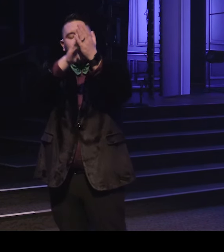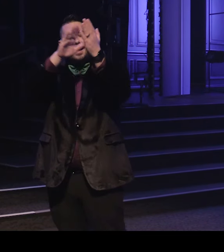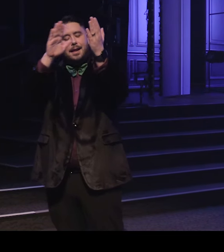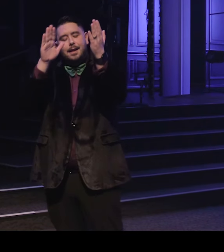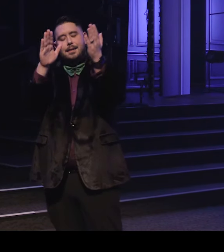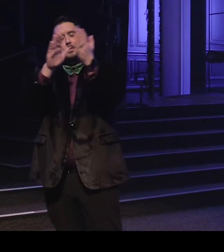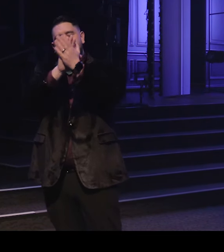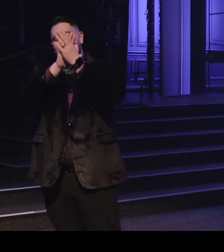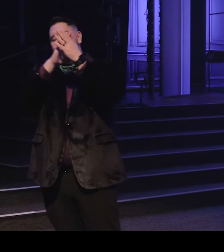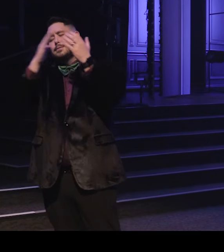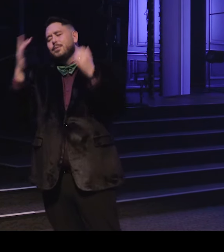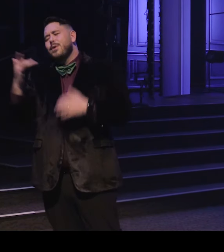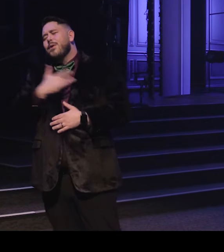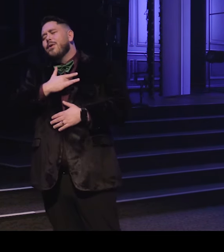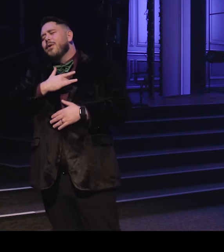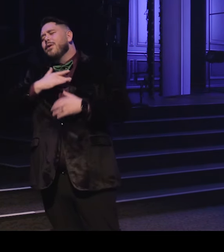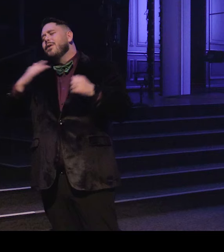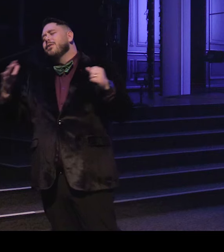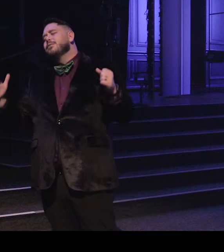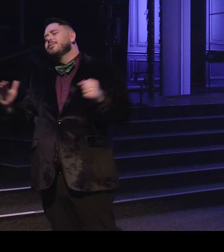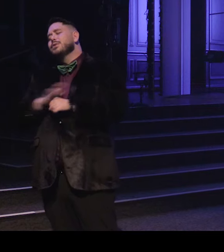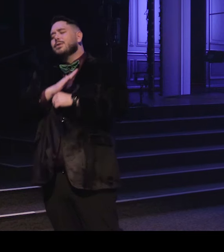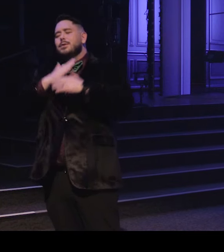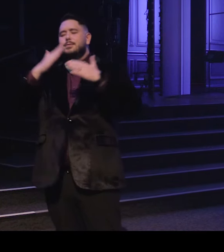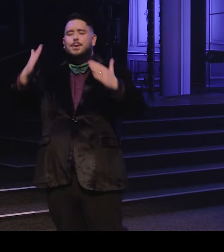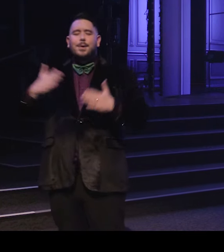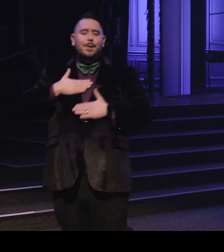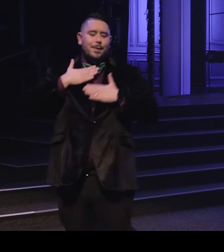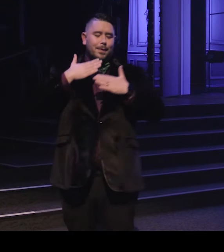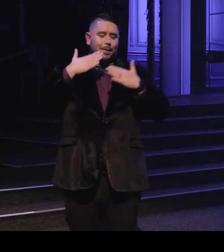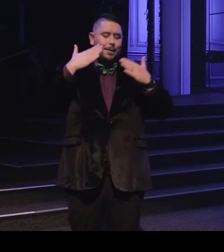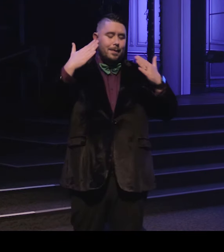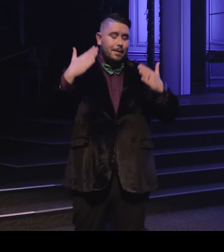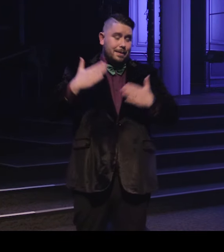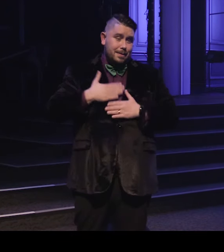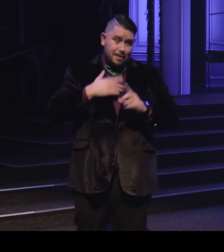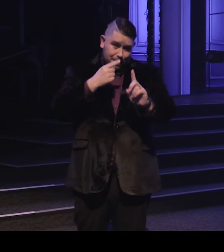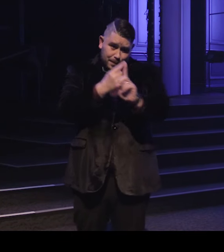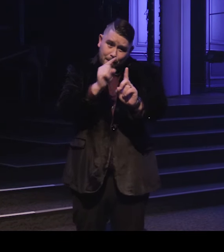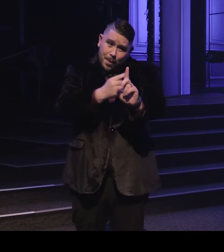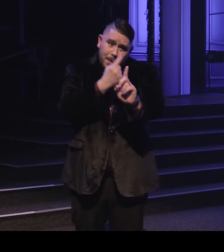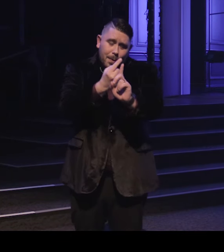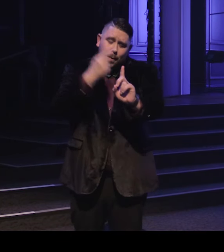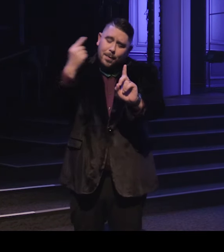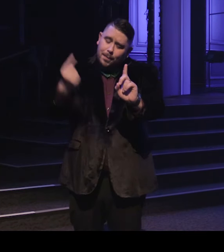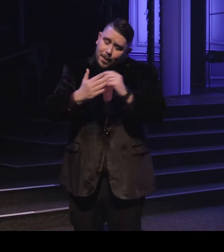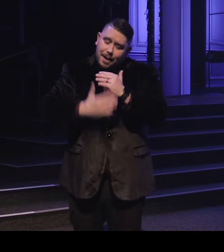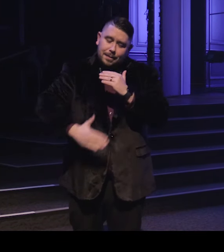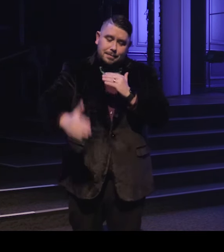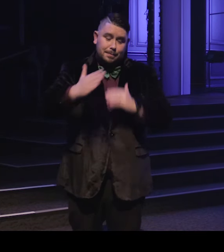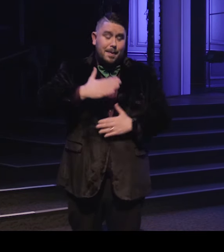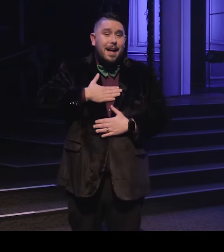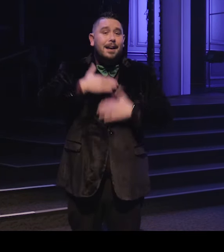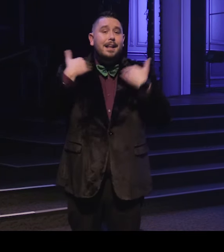heart so full of joy, but you'll always be my